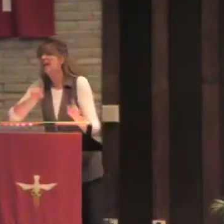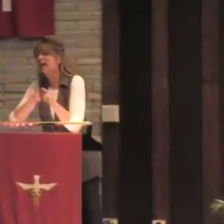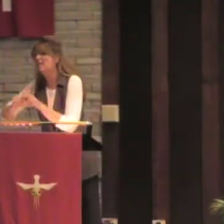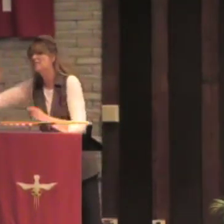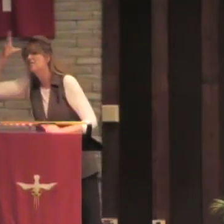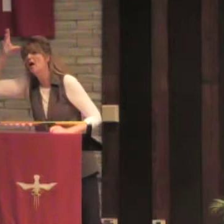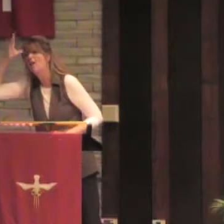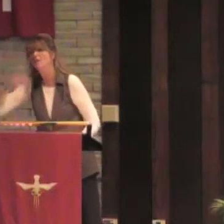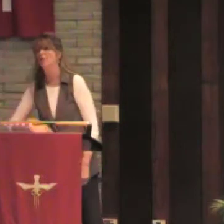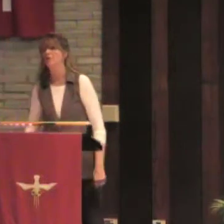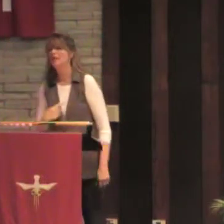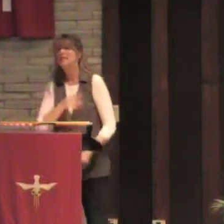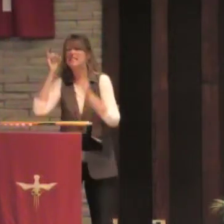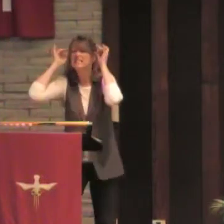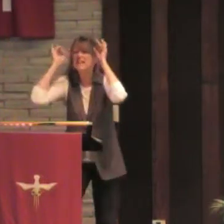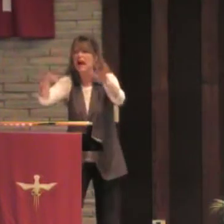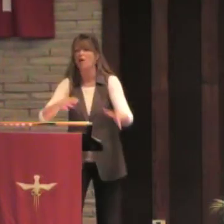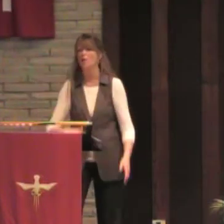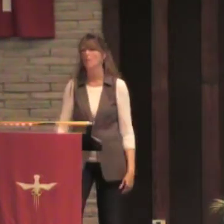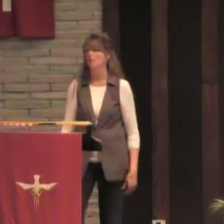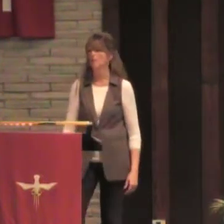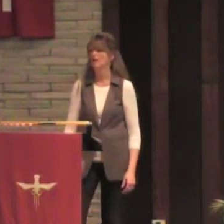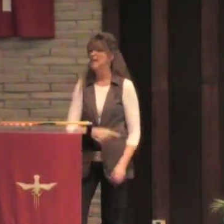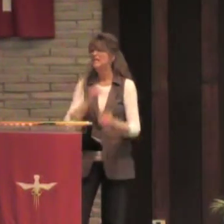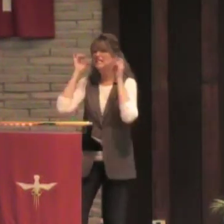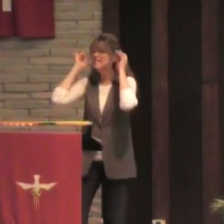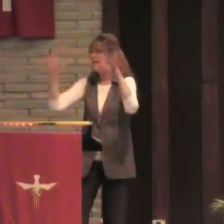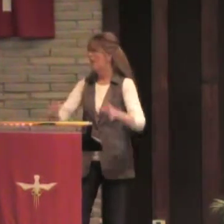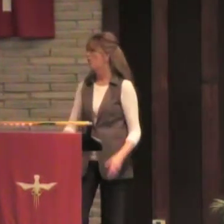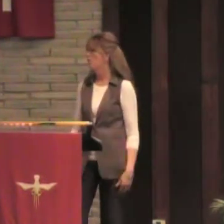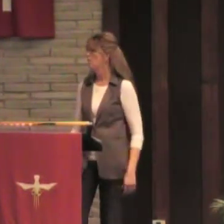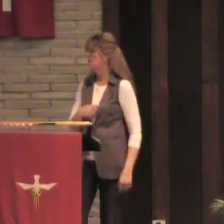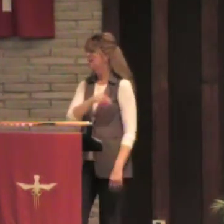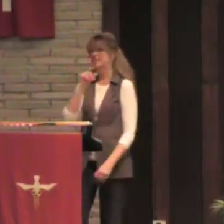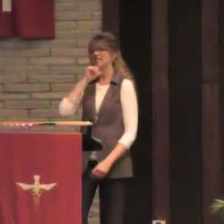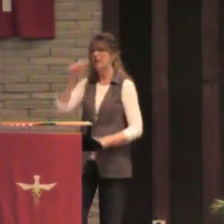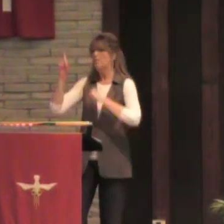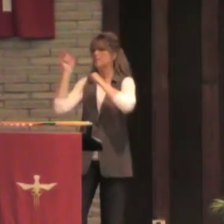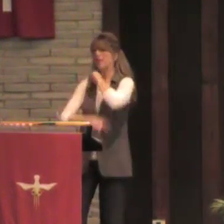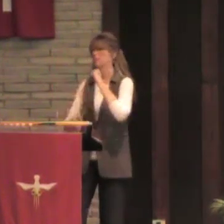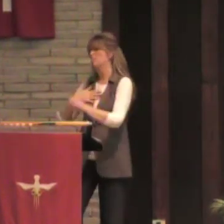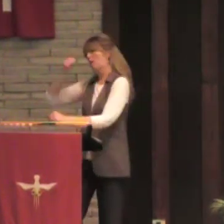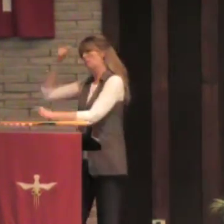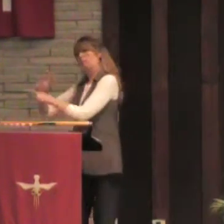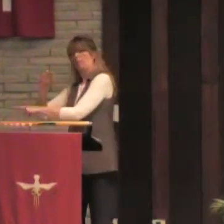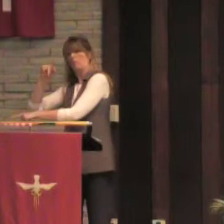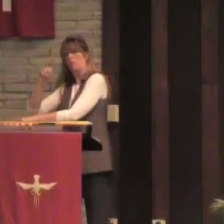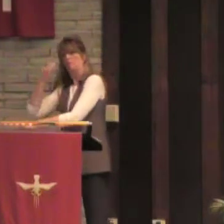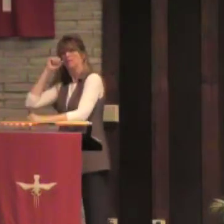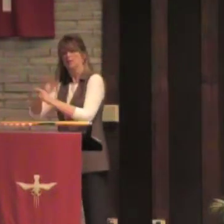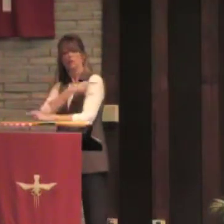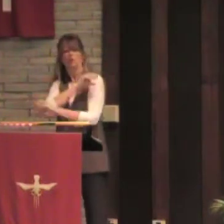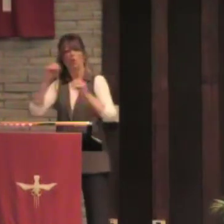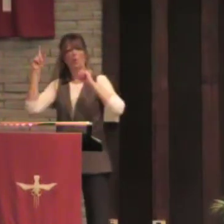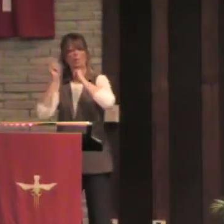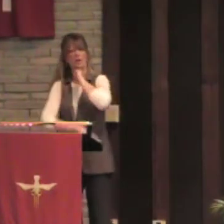but I have to tell you, he may have been a great king and was well loved, but he was a horrible father. Absolutely horrible. He did